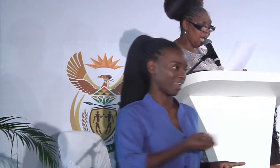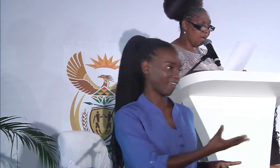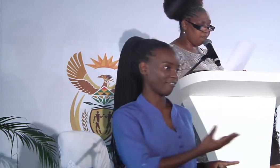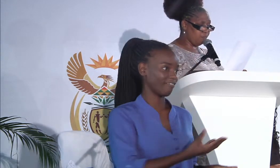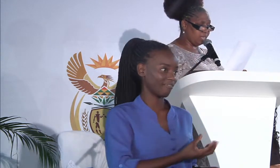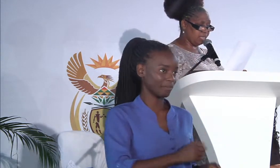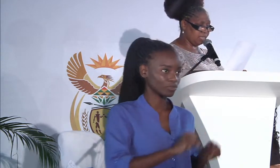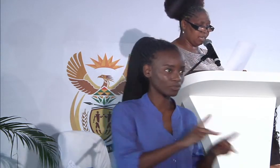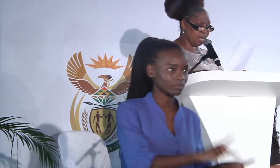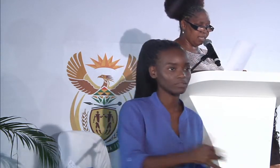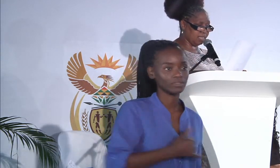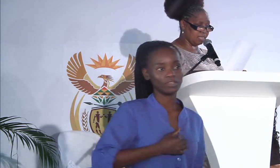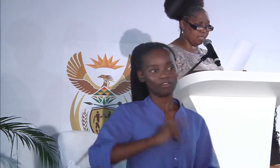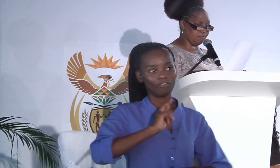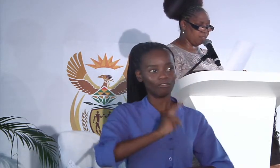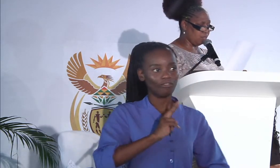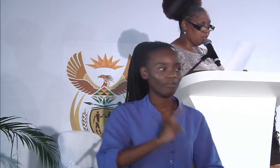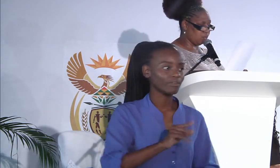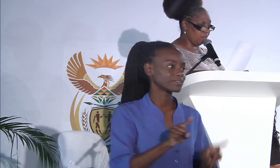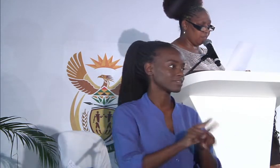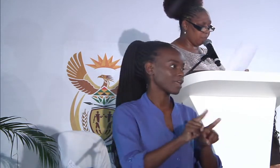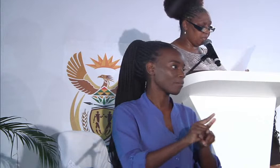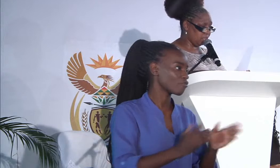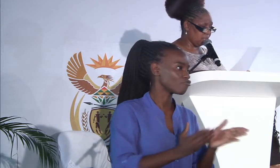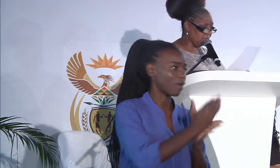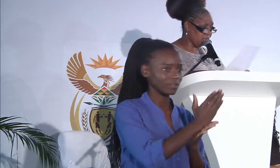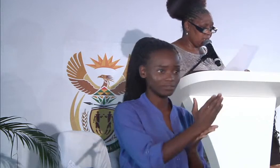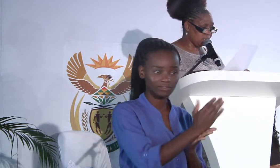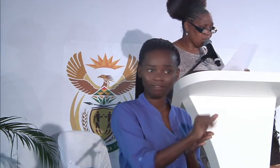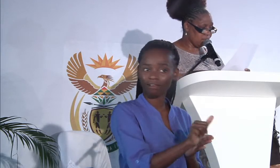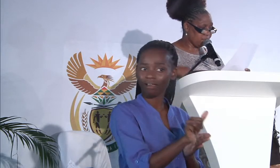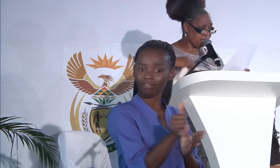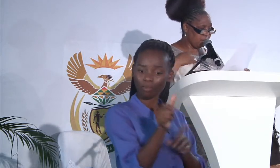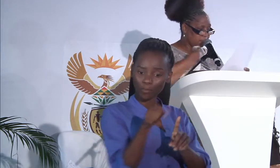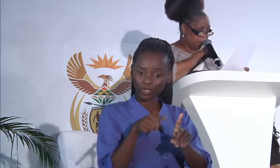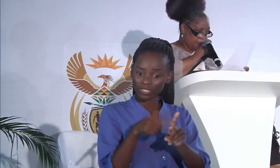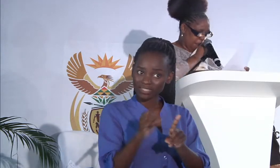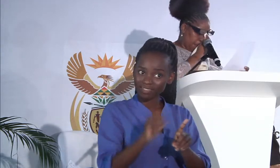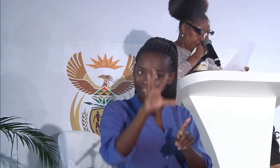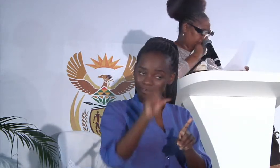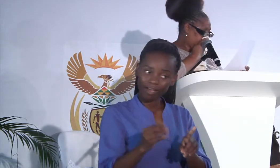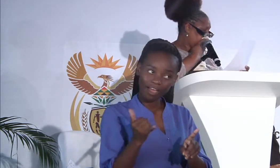are afforded the rights given to every person in South Africa.